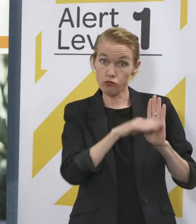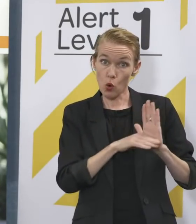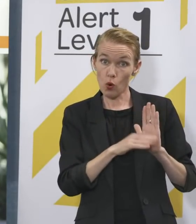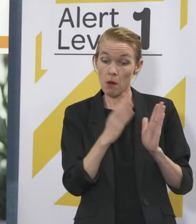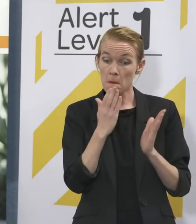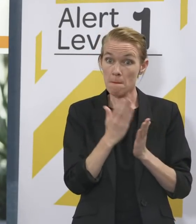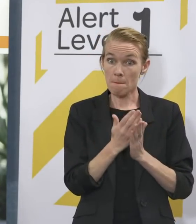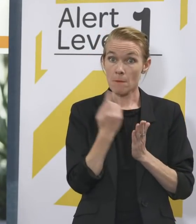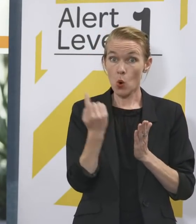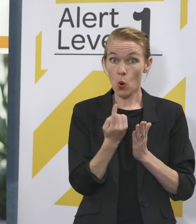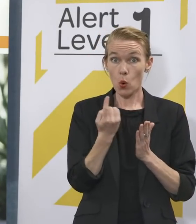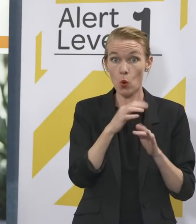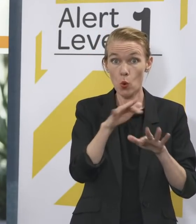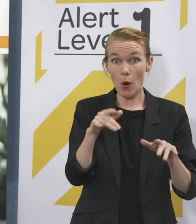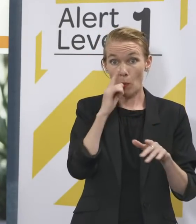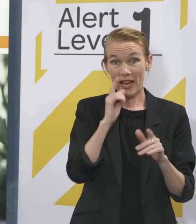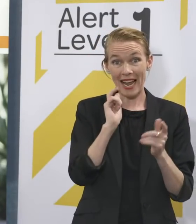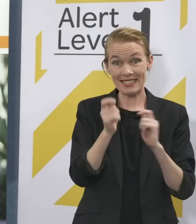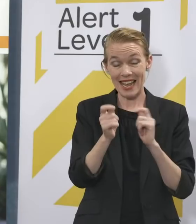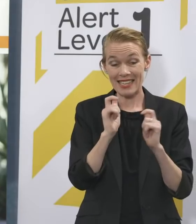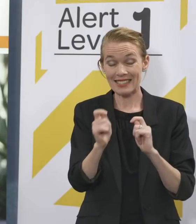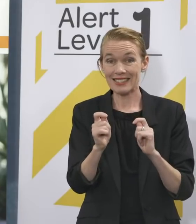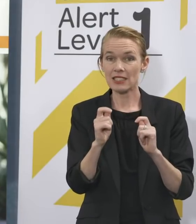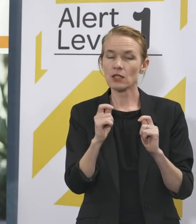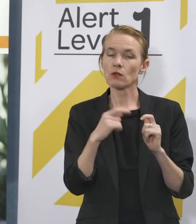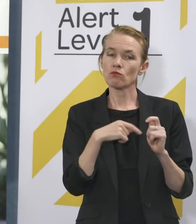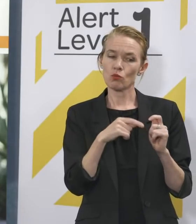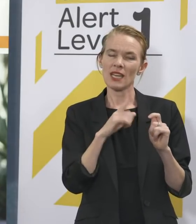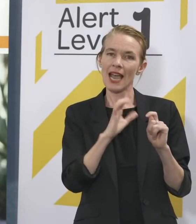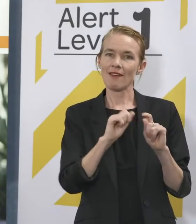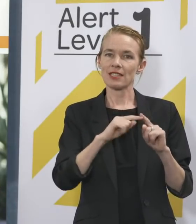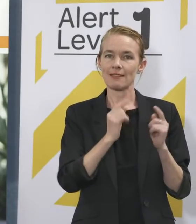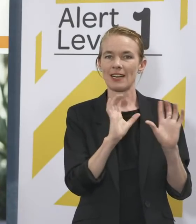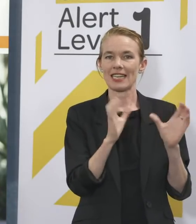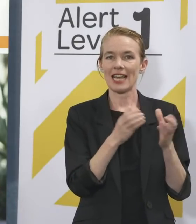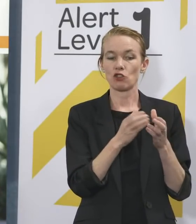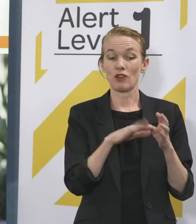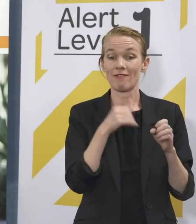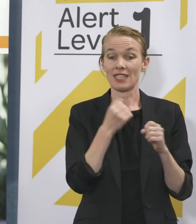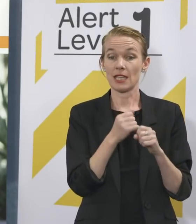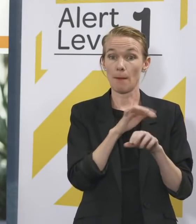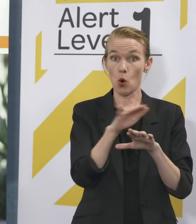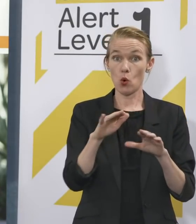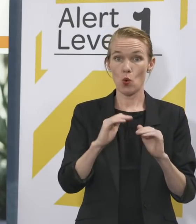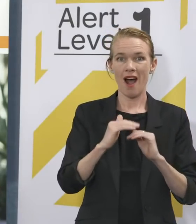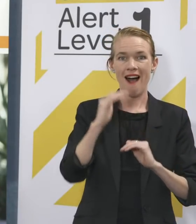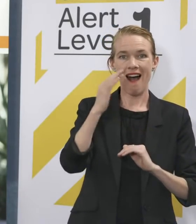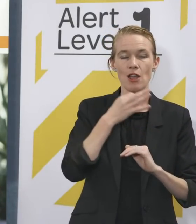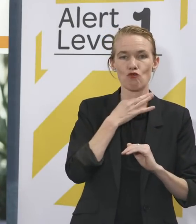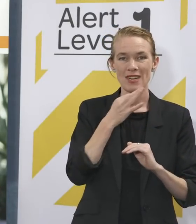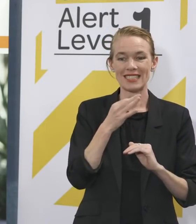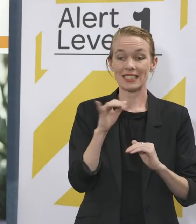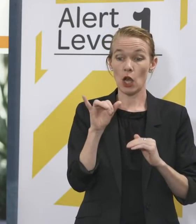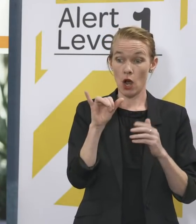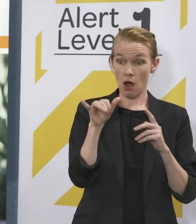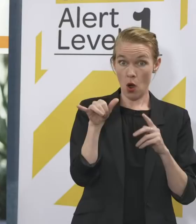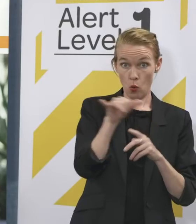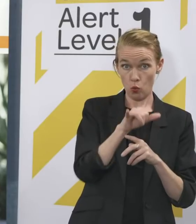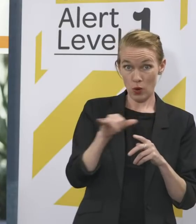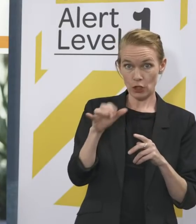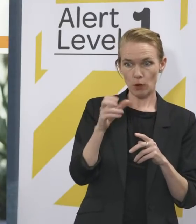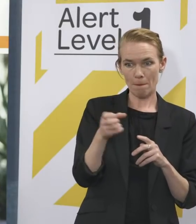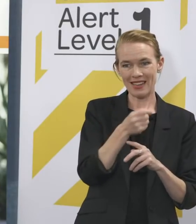may be at higher risk, and so therefore the managing clinician is advising them to stay in isolation until they have the test